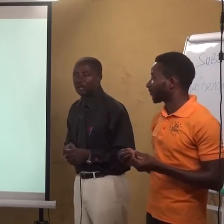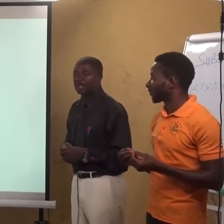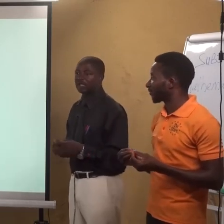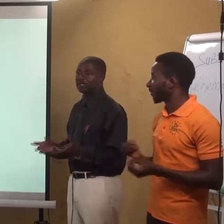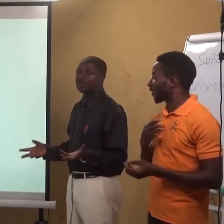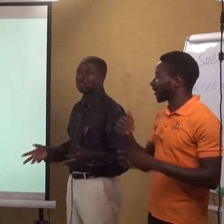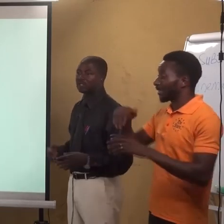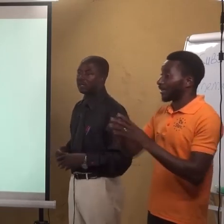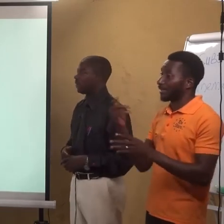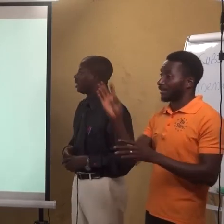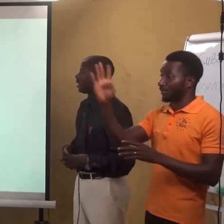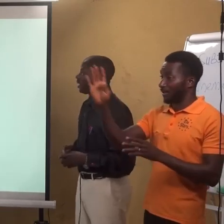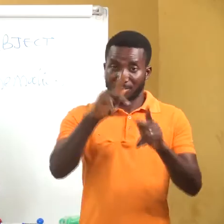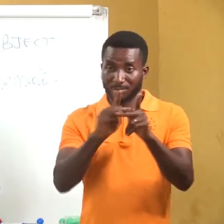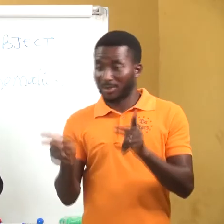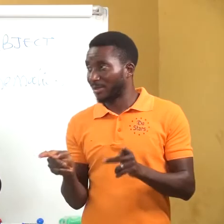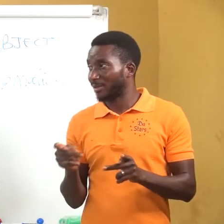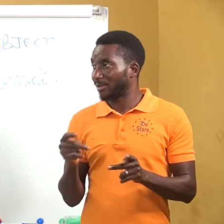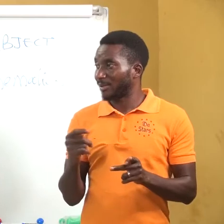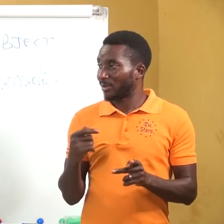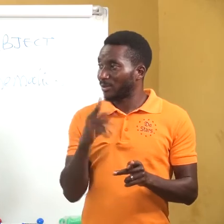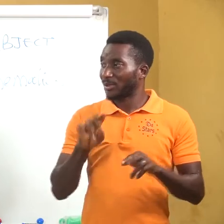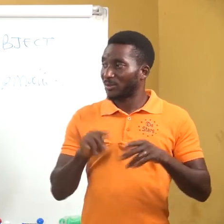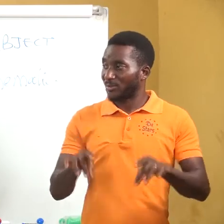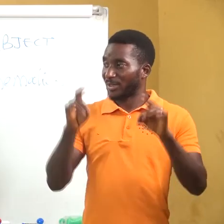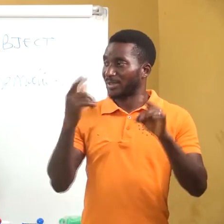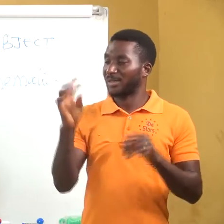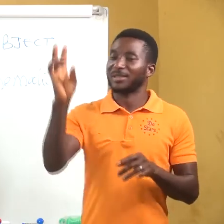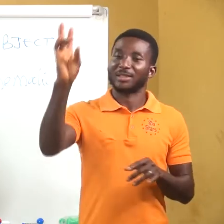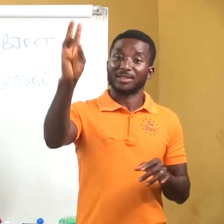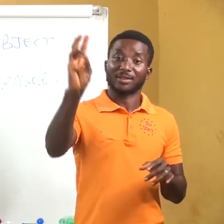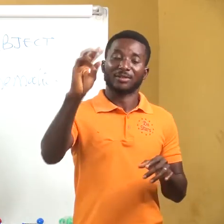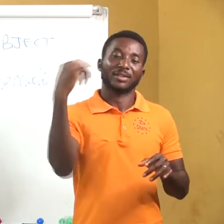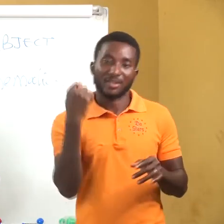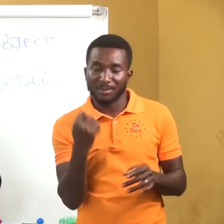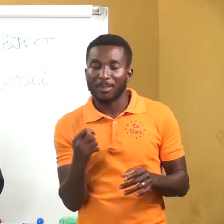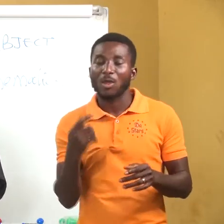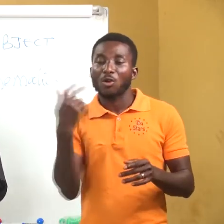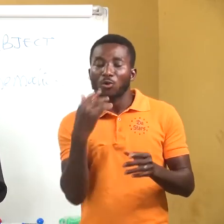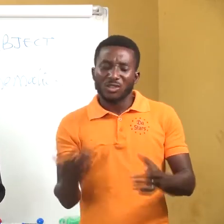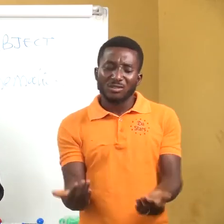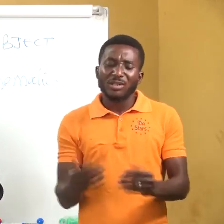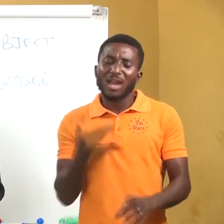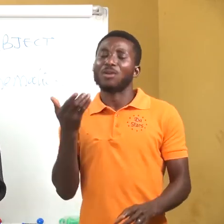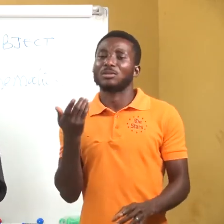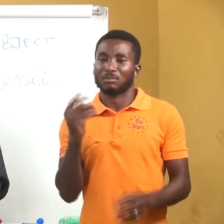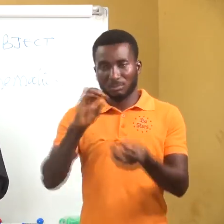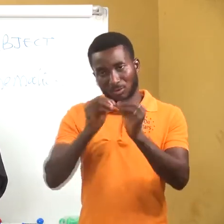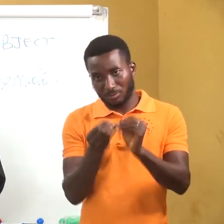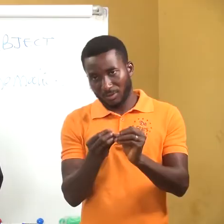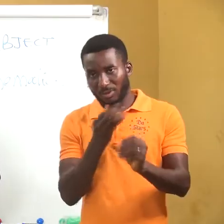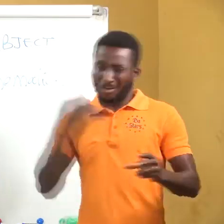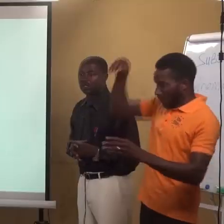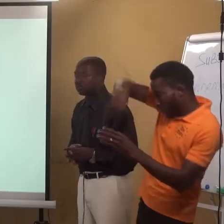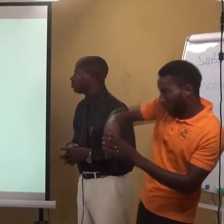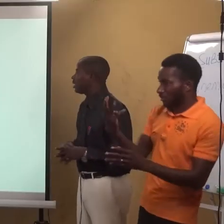to find the 7th term. And bring out the terms given. The first term is 32. Our common ratio